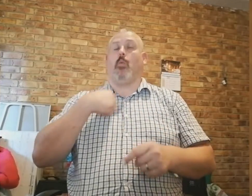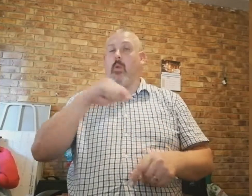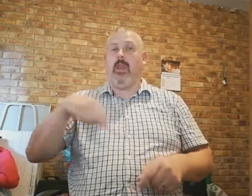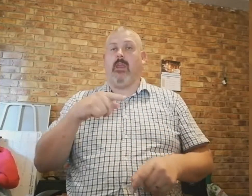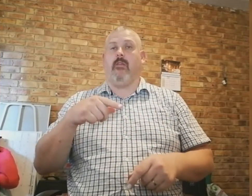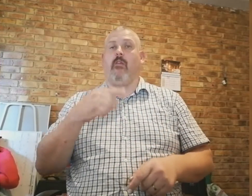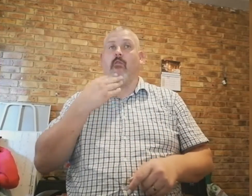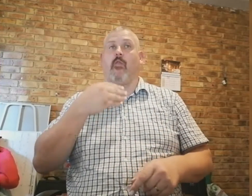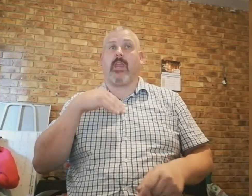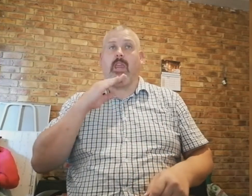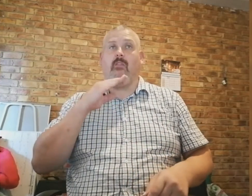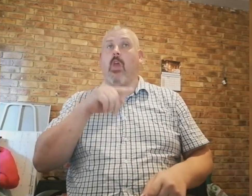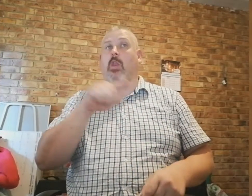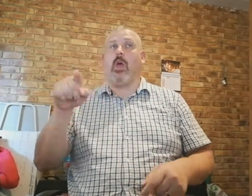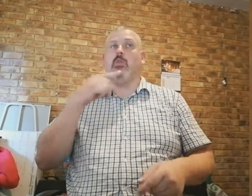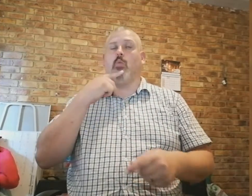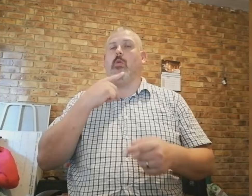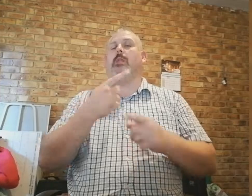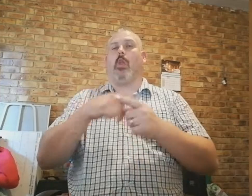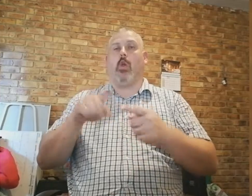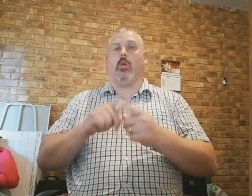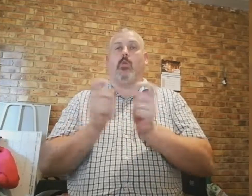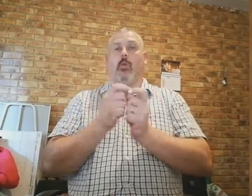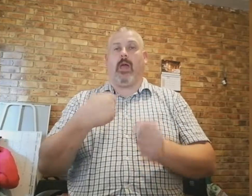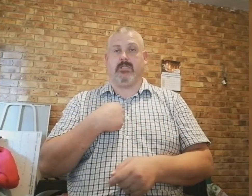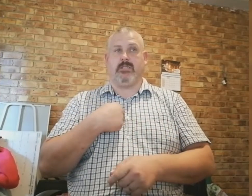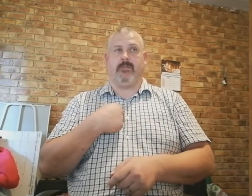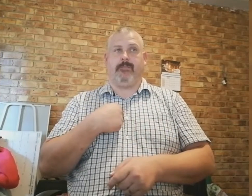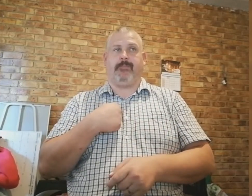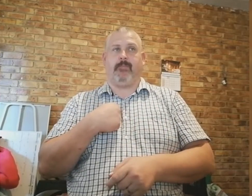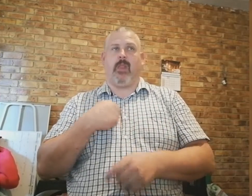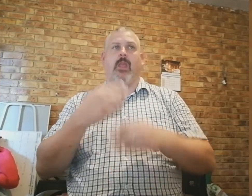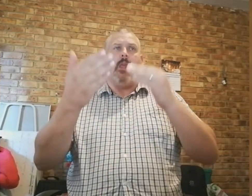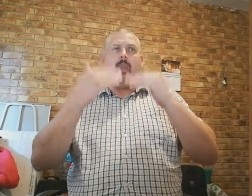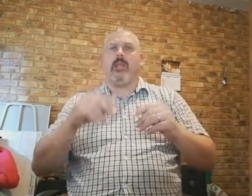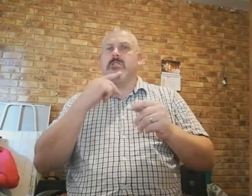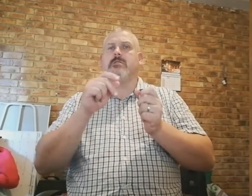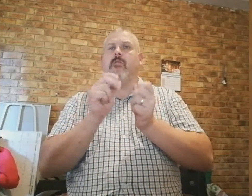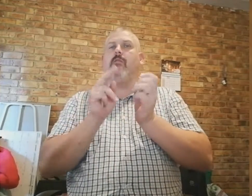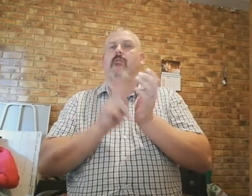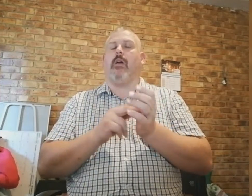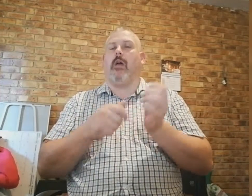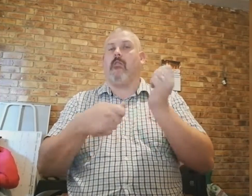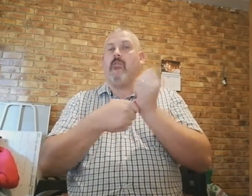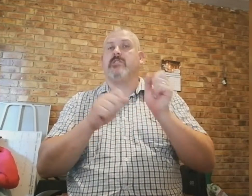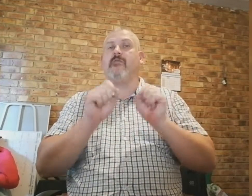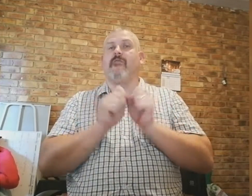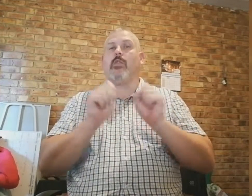we forgive those who wrong to us. Next verse